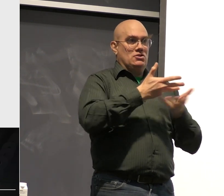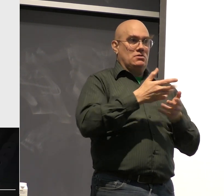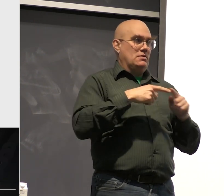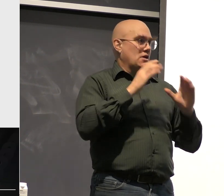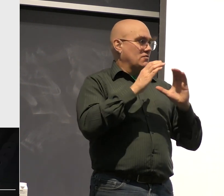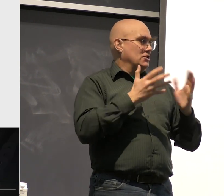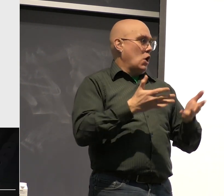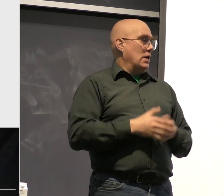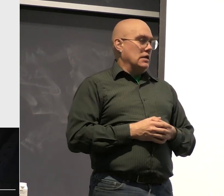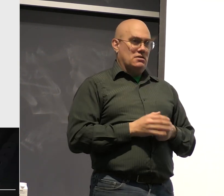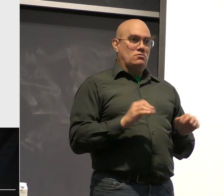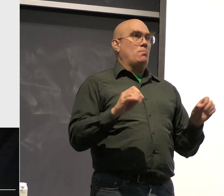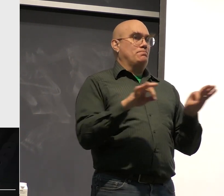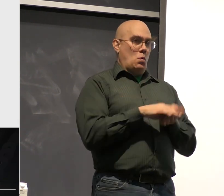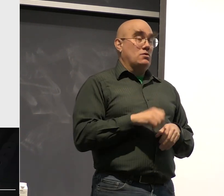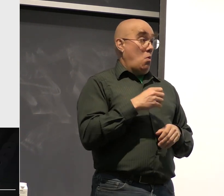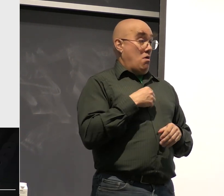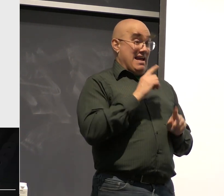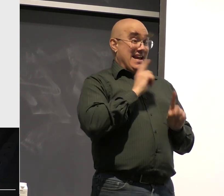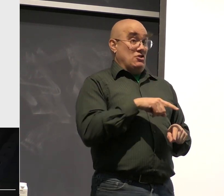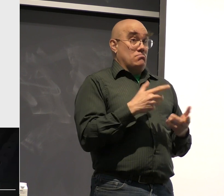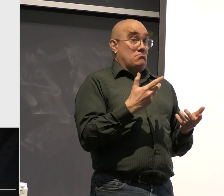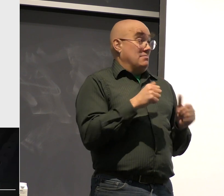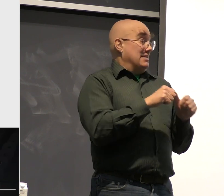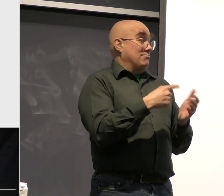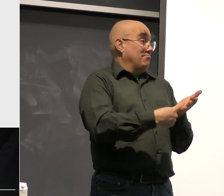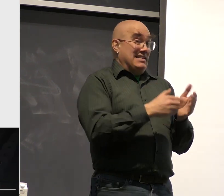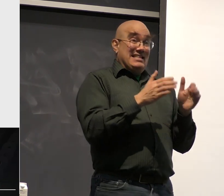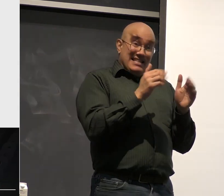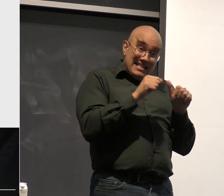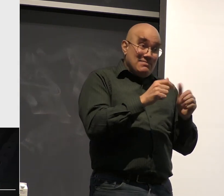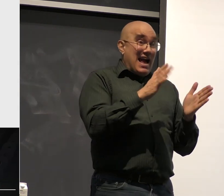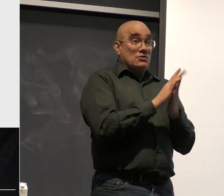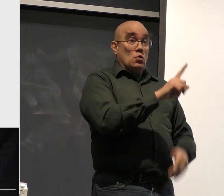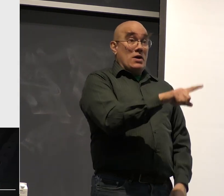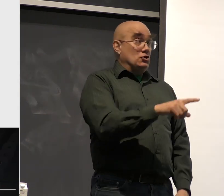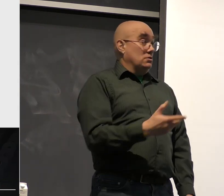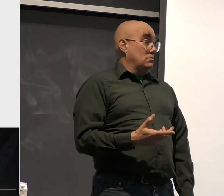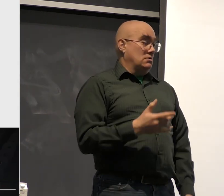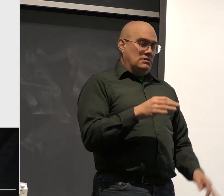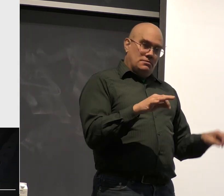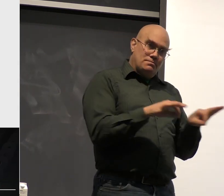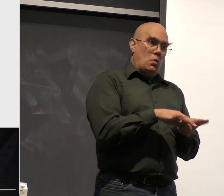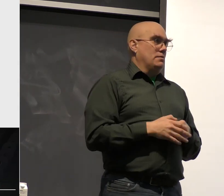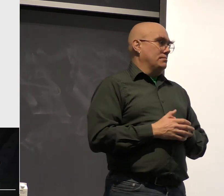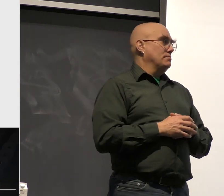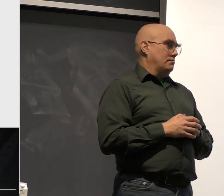being engaged with the community, keep having this conversation. That's what's really important because the answer is to keep asking the question. That's what's